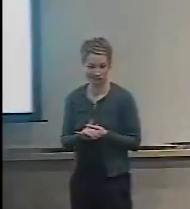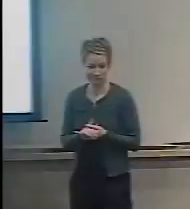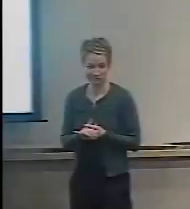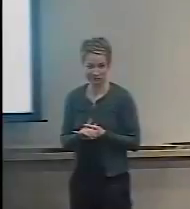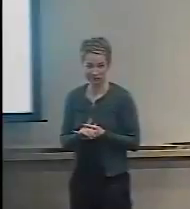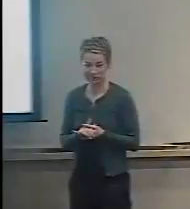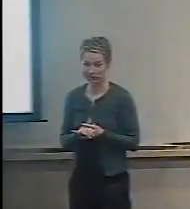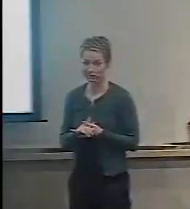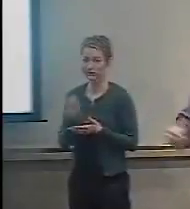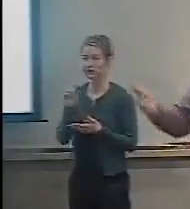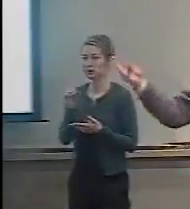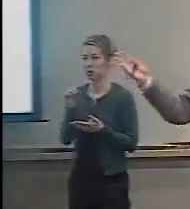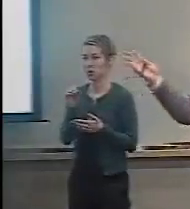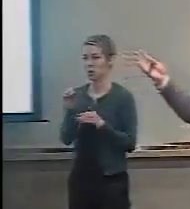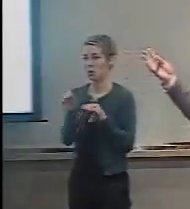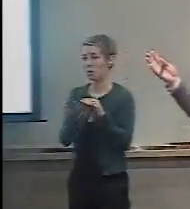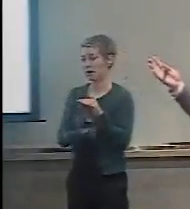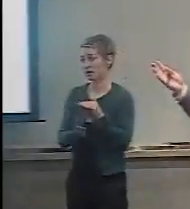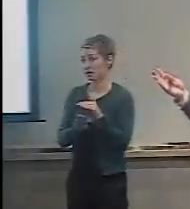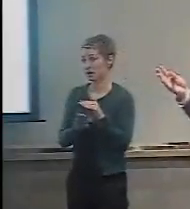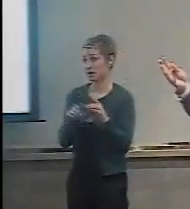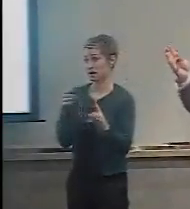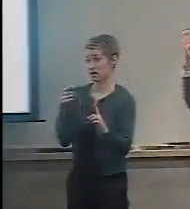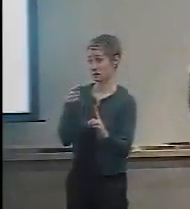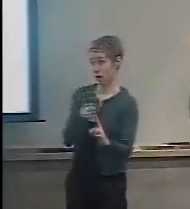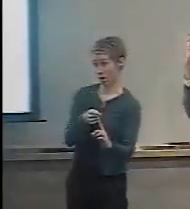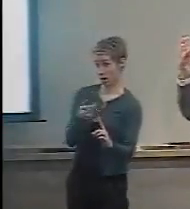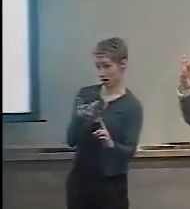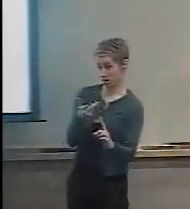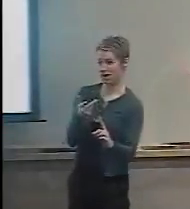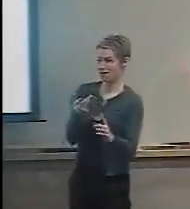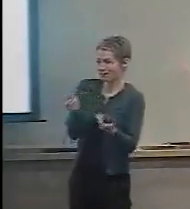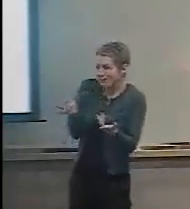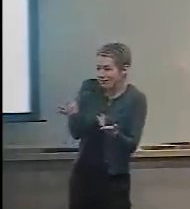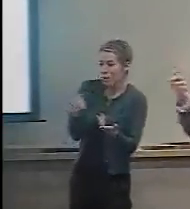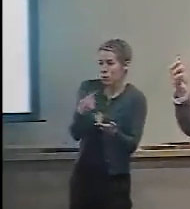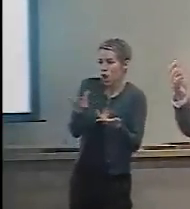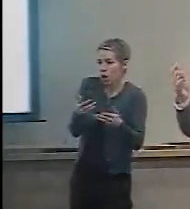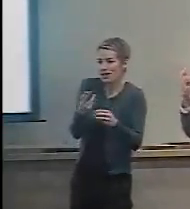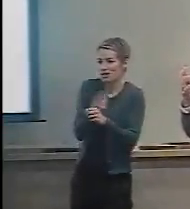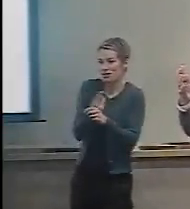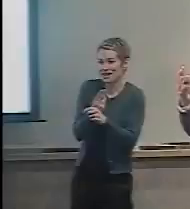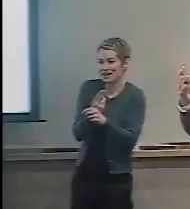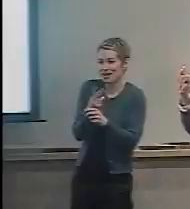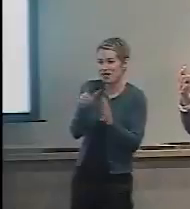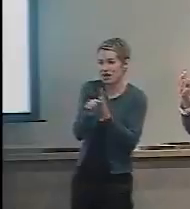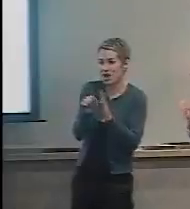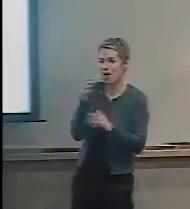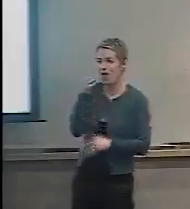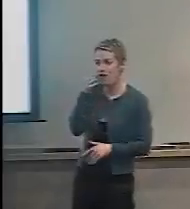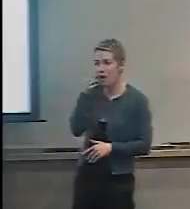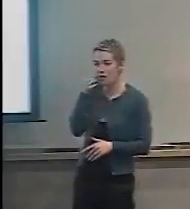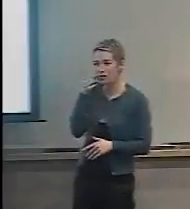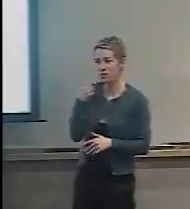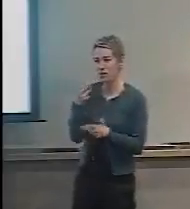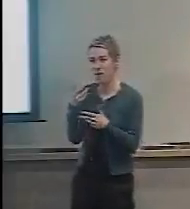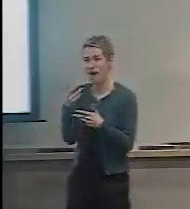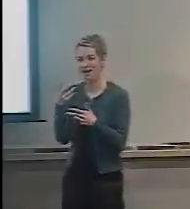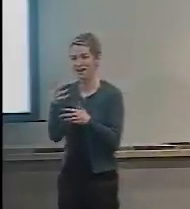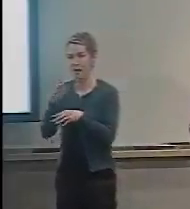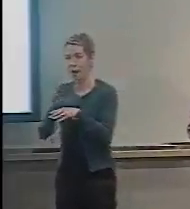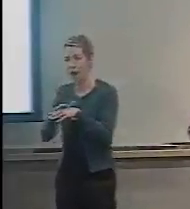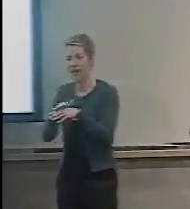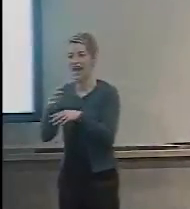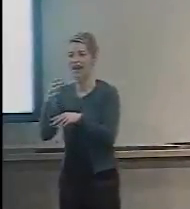So basically, the bottom line is, hey, we're already using video phones. We just want it on a cell phone, that's